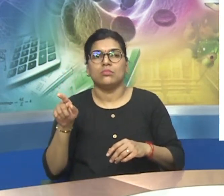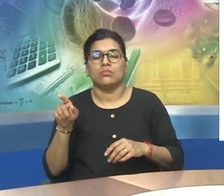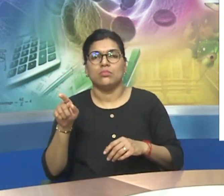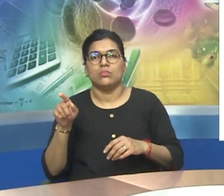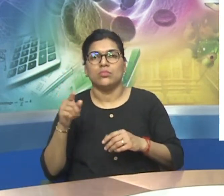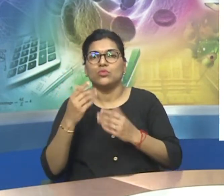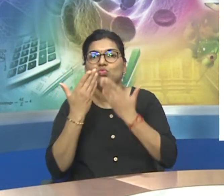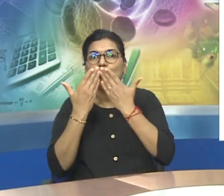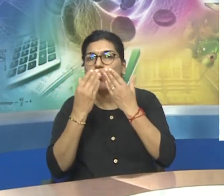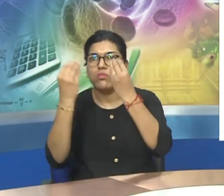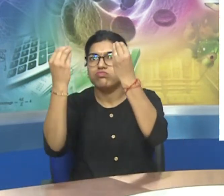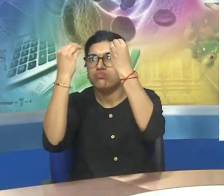And